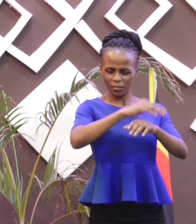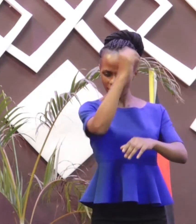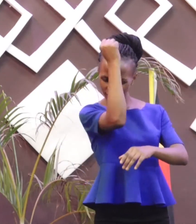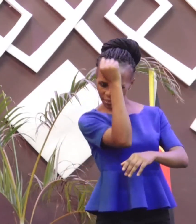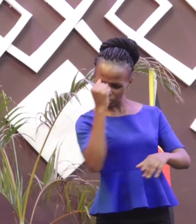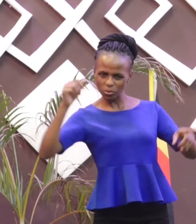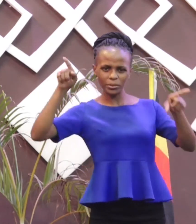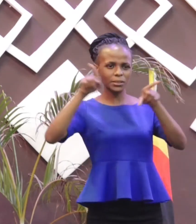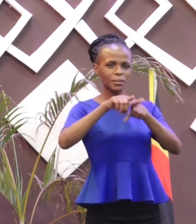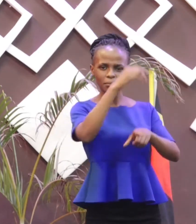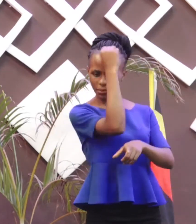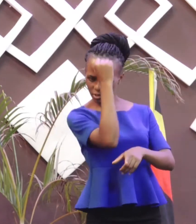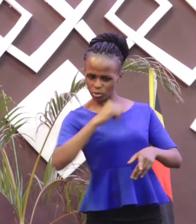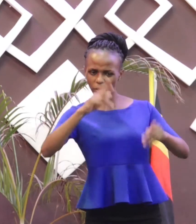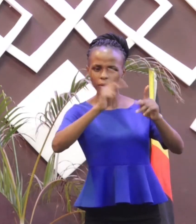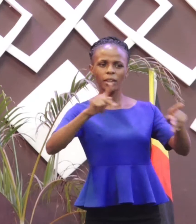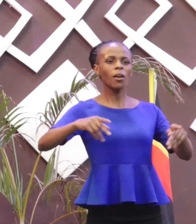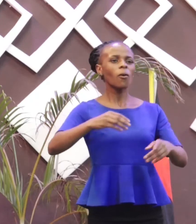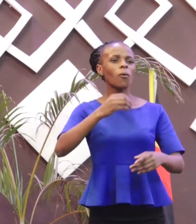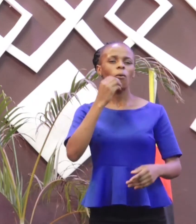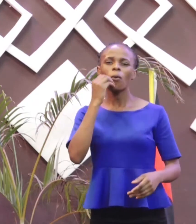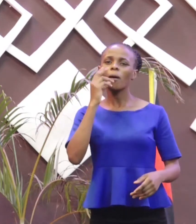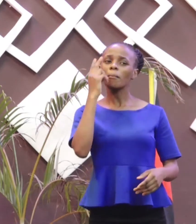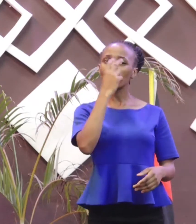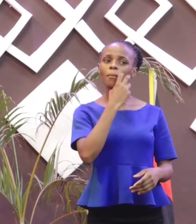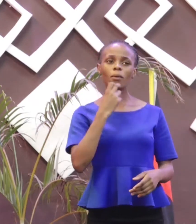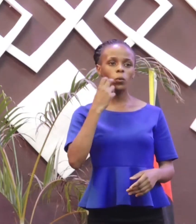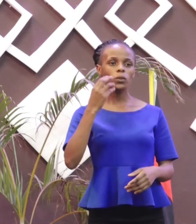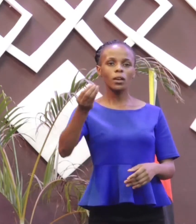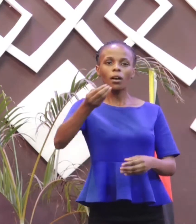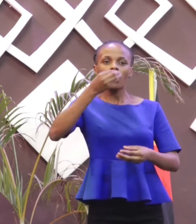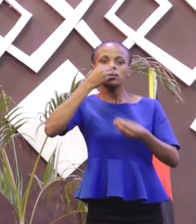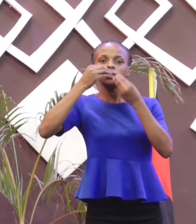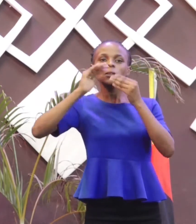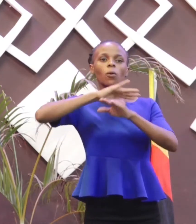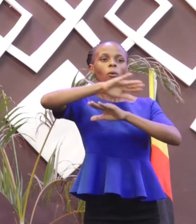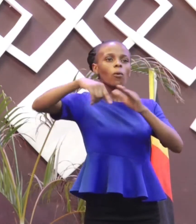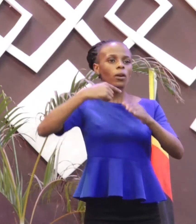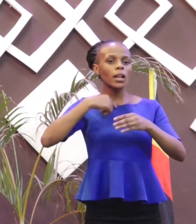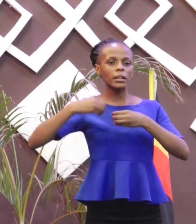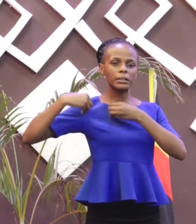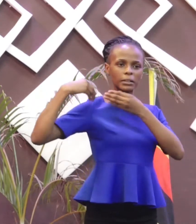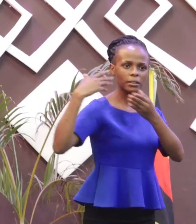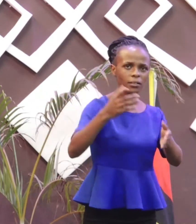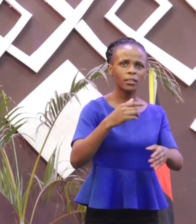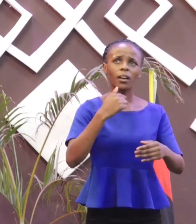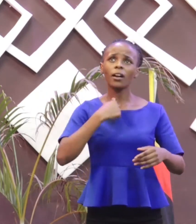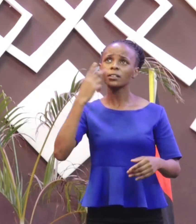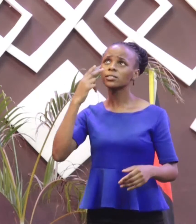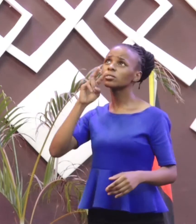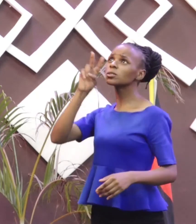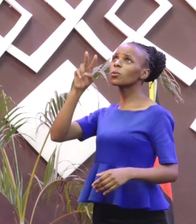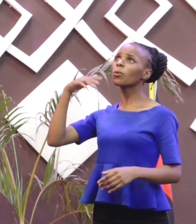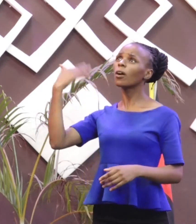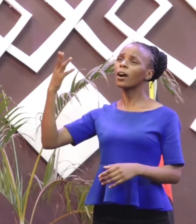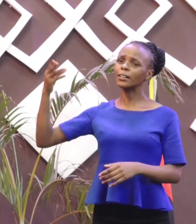people. Open your mouth and eat what I give you. Then I looked and I saw a hand stretched out